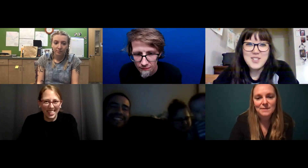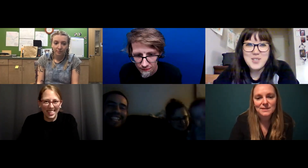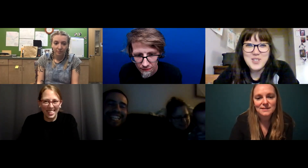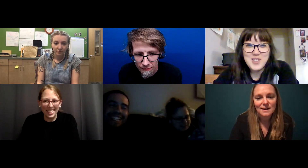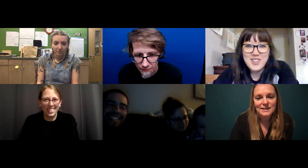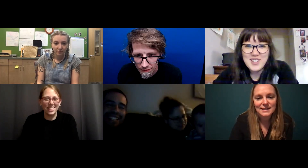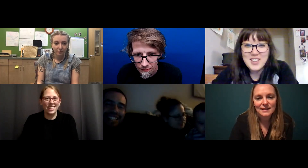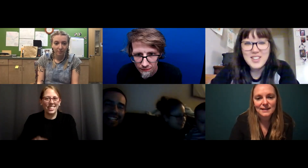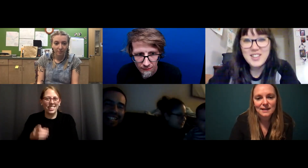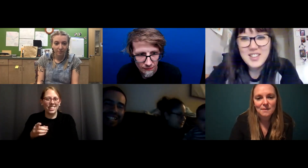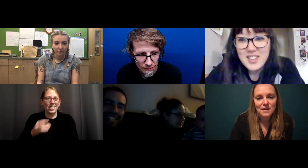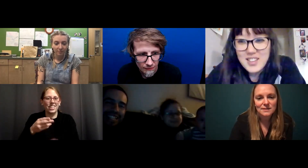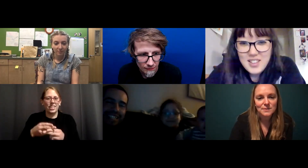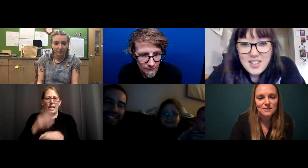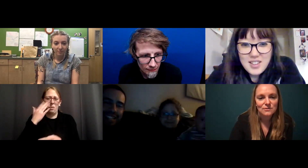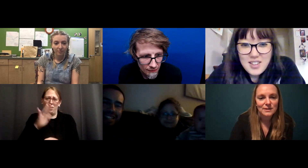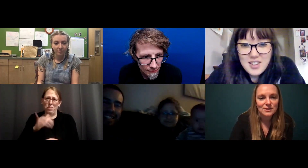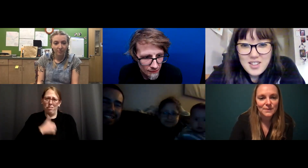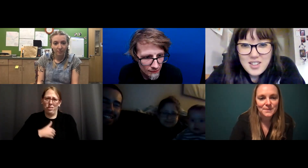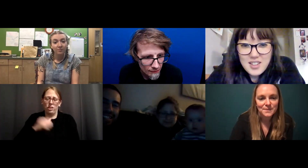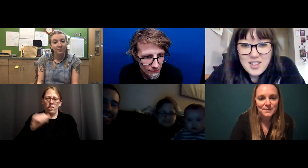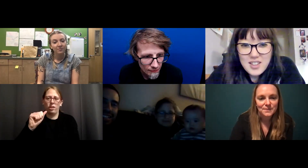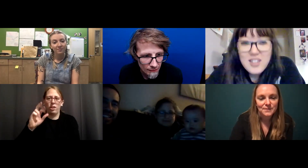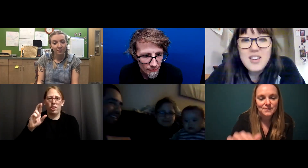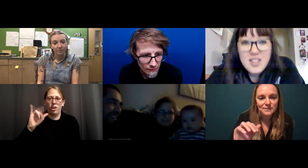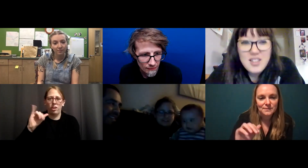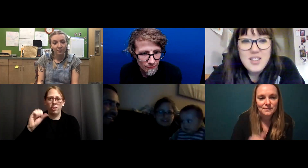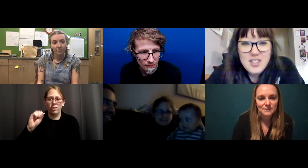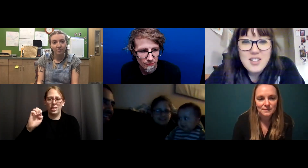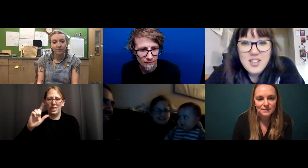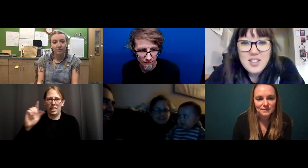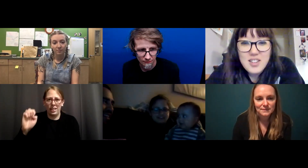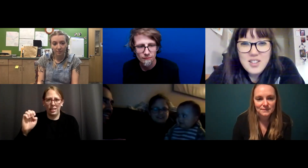My name is Araceli and my husband is Roberto.